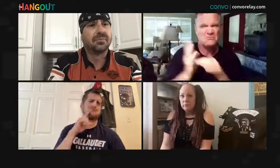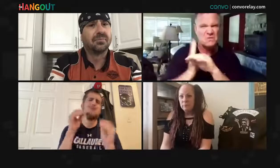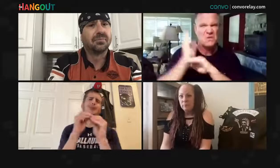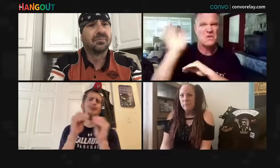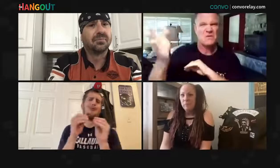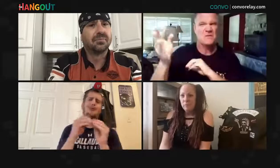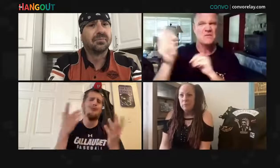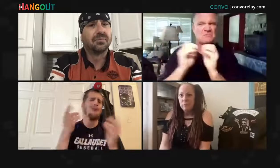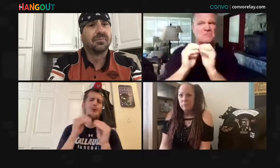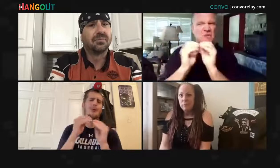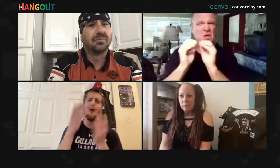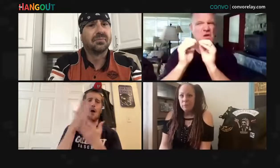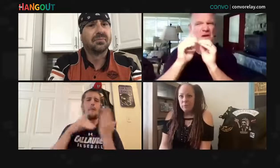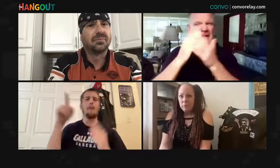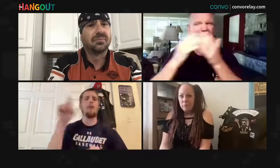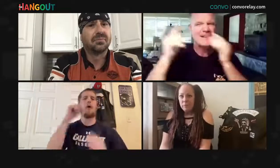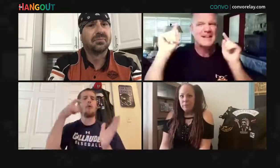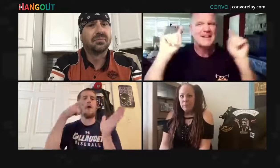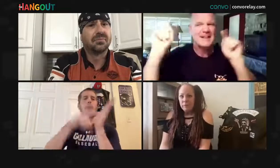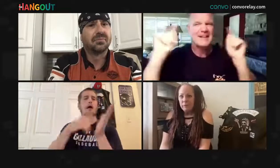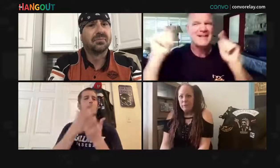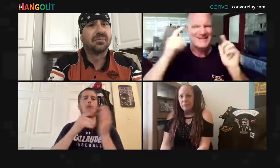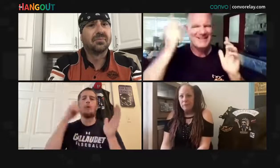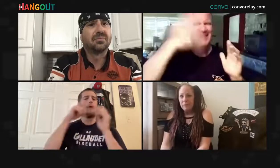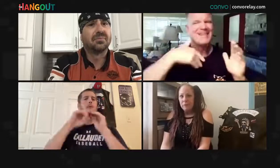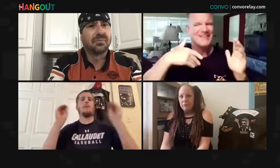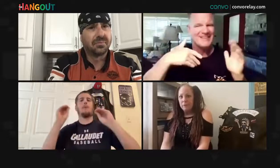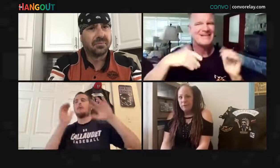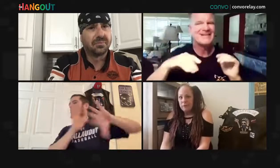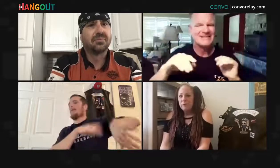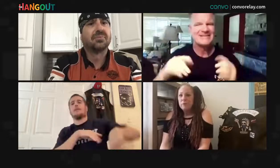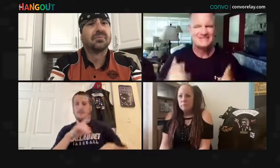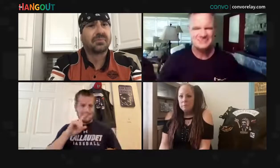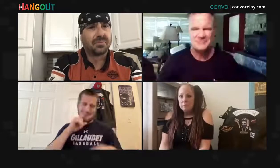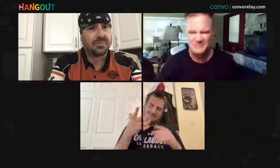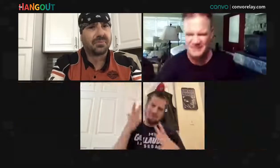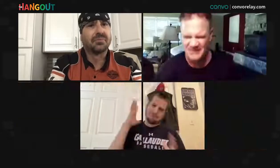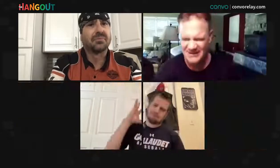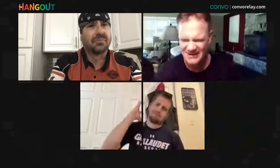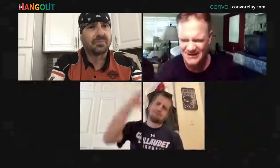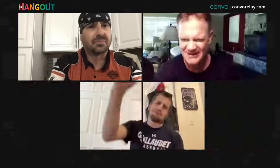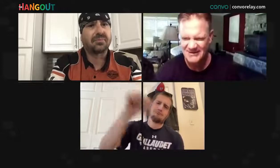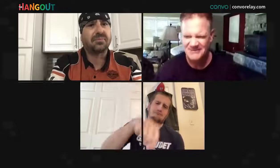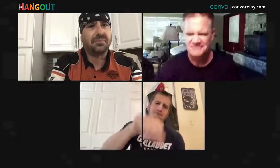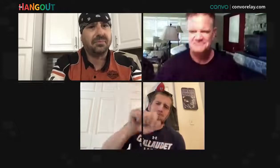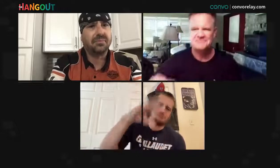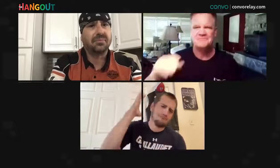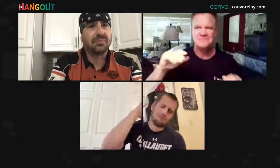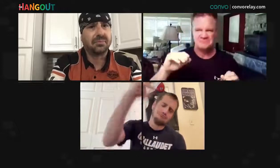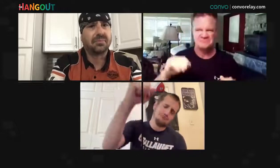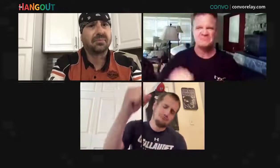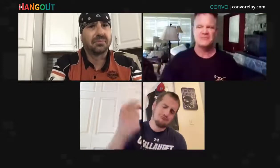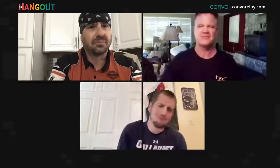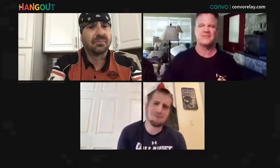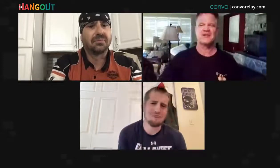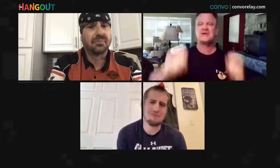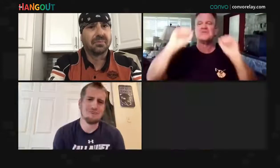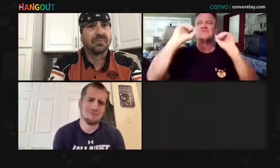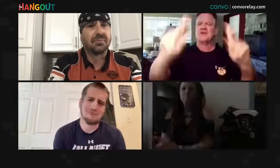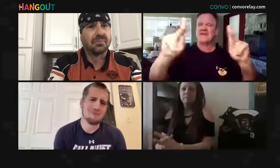think? JD here. Yeah, More than it's that, got to be right? more than that. Some of them aren't recognized. They don't want the recognition, but so we definitely are over those